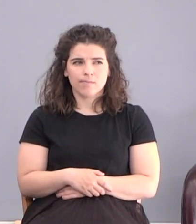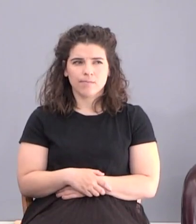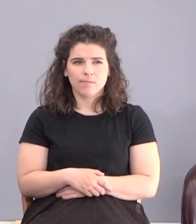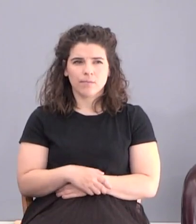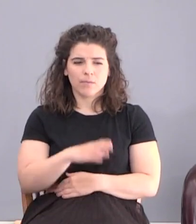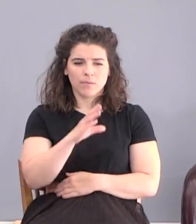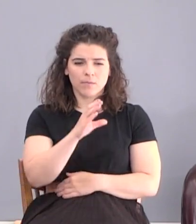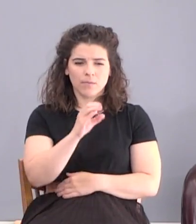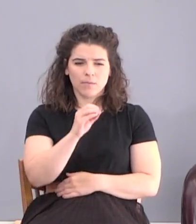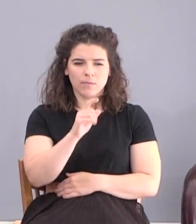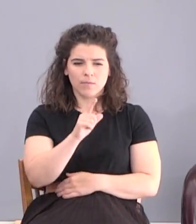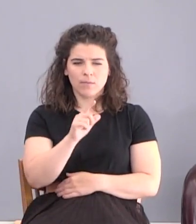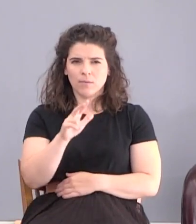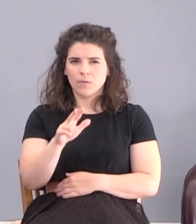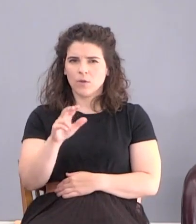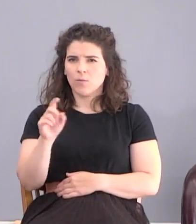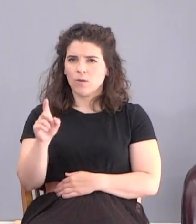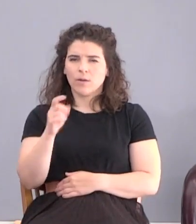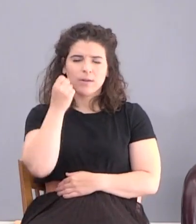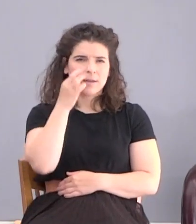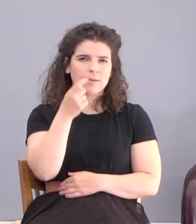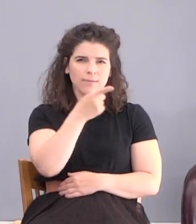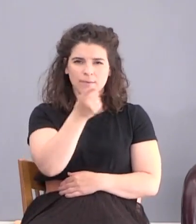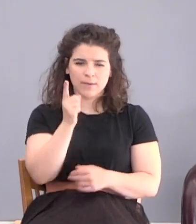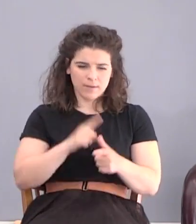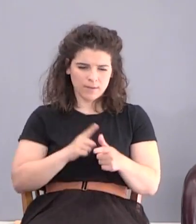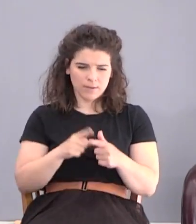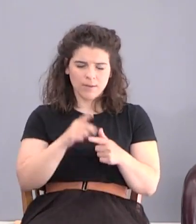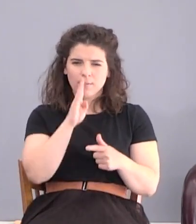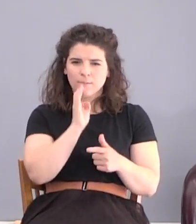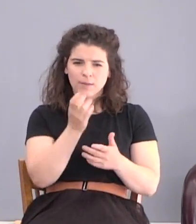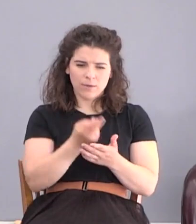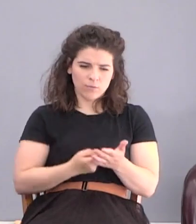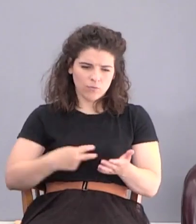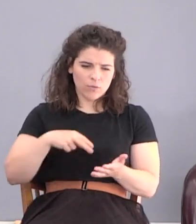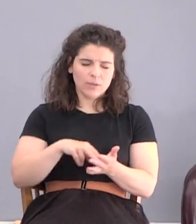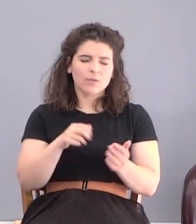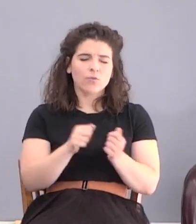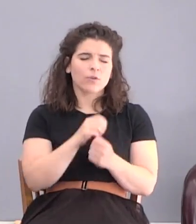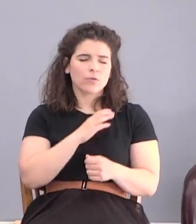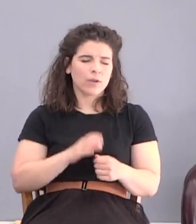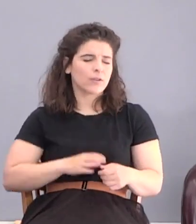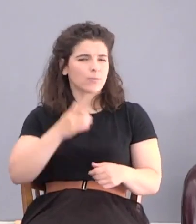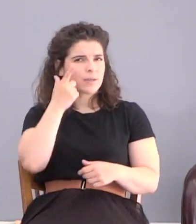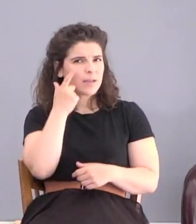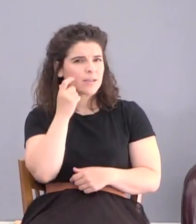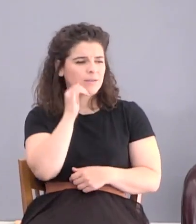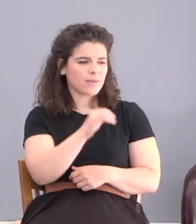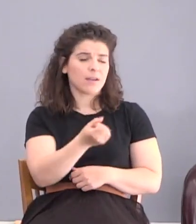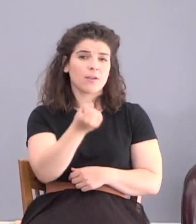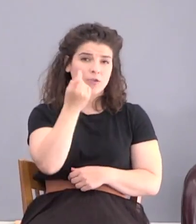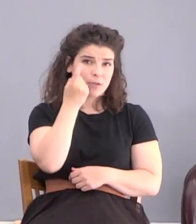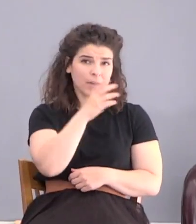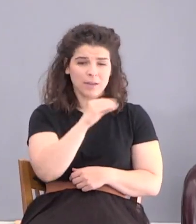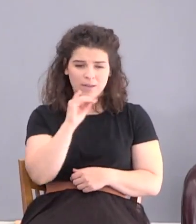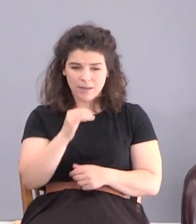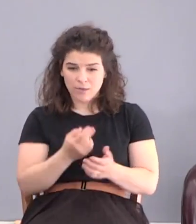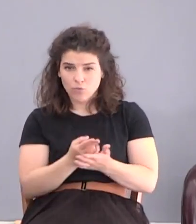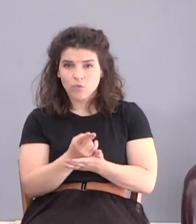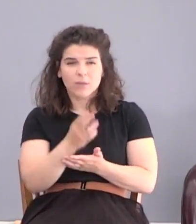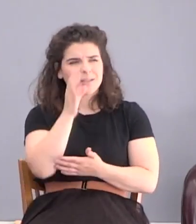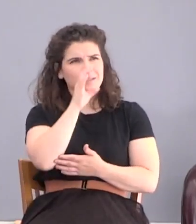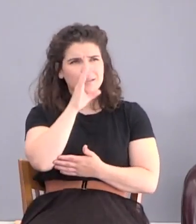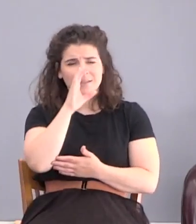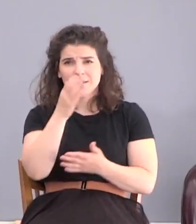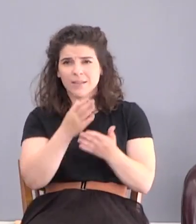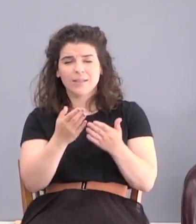says in Colossians chapter 3, verse 1, if ye then be risen with Christ, so because of that understanding and truth, seek those